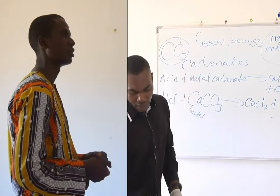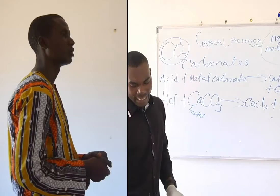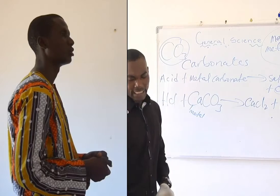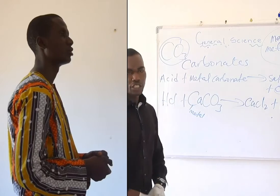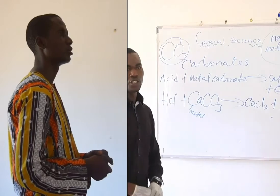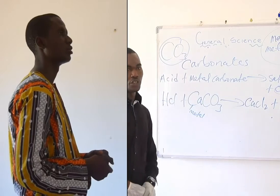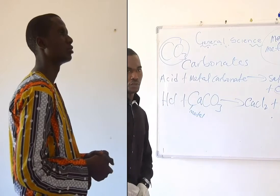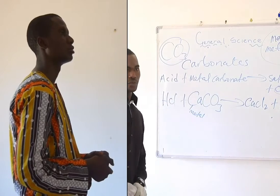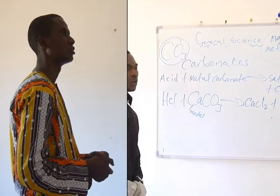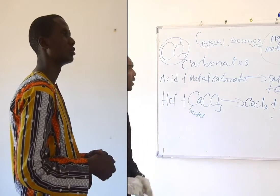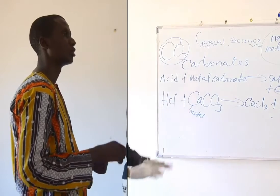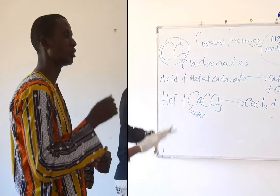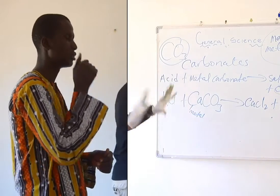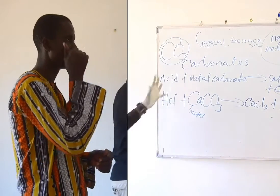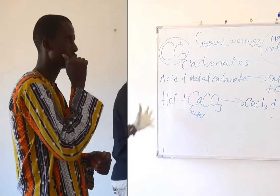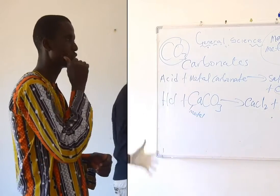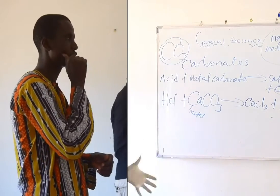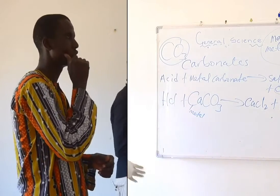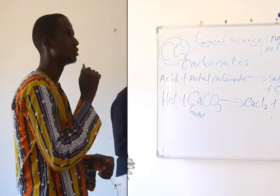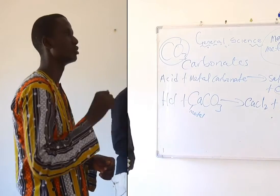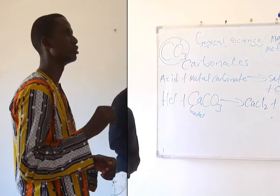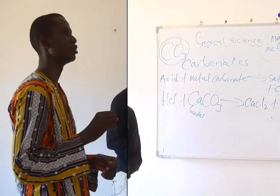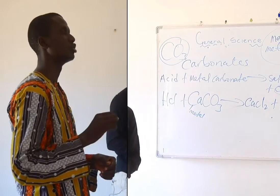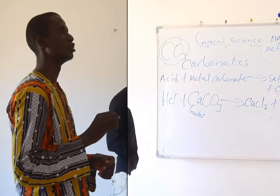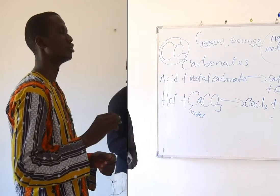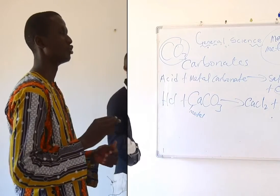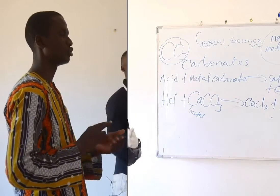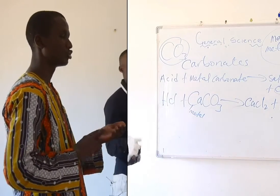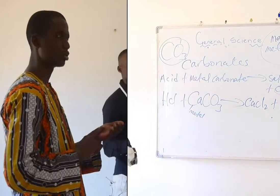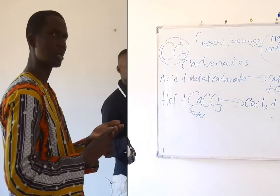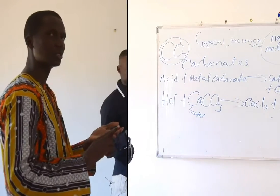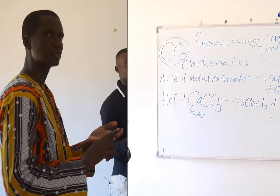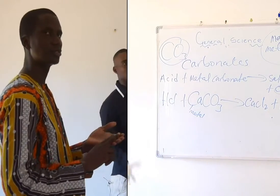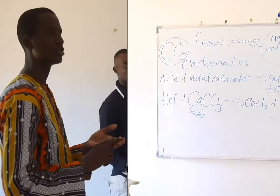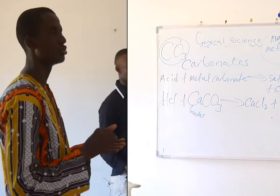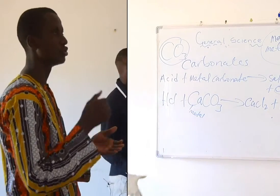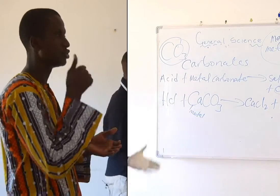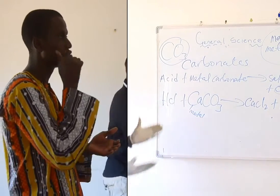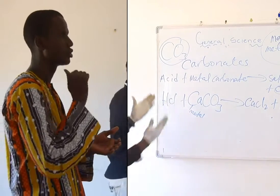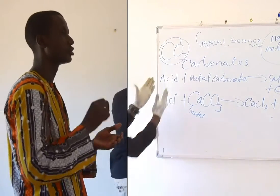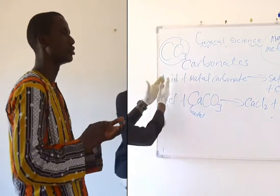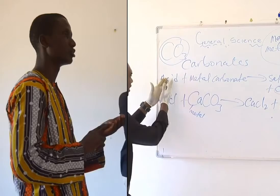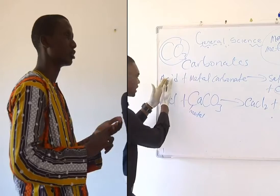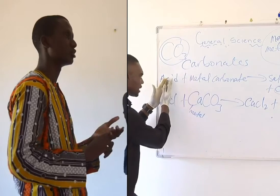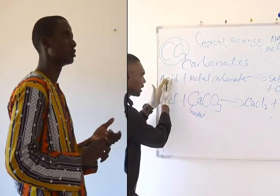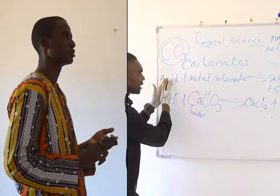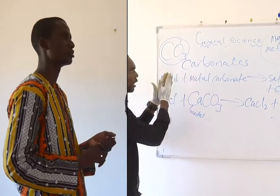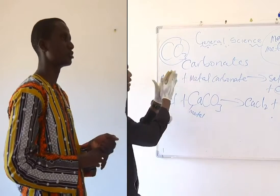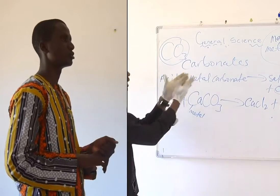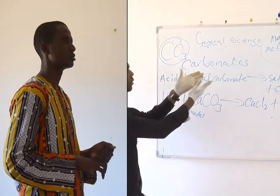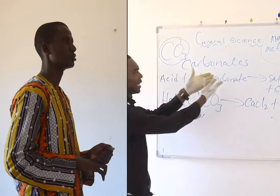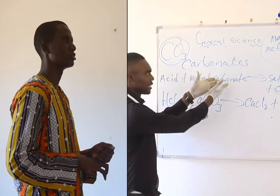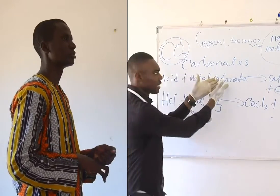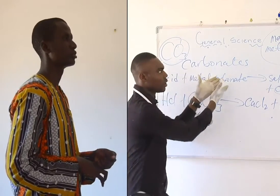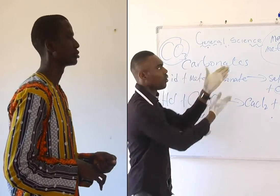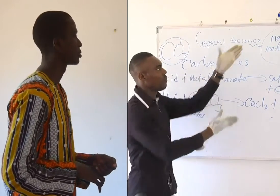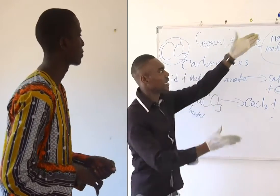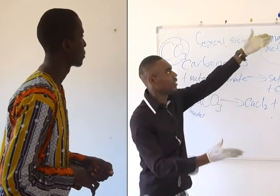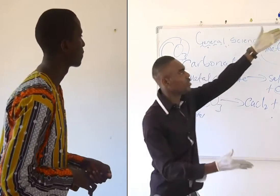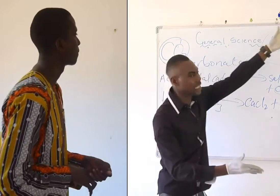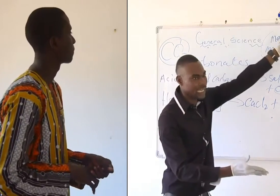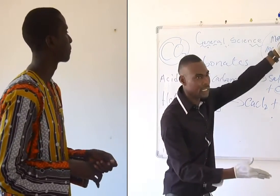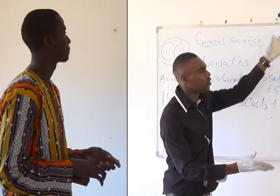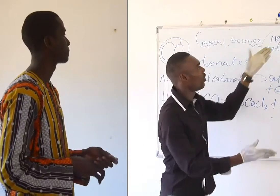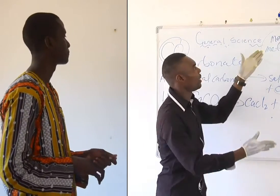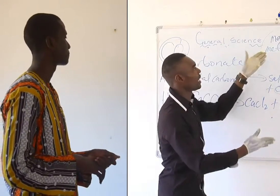Now, neutralization. All this we have talked about here is neutralization because acids react with carbonates or